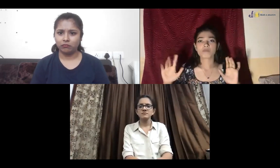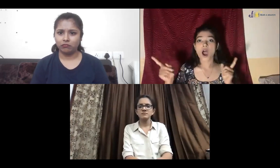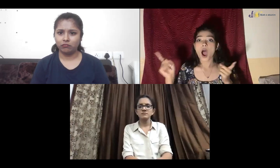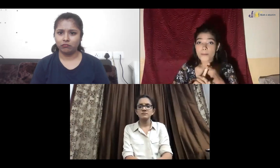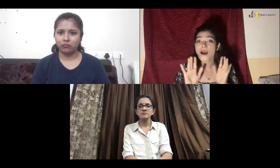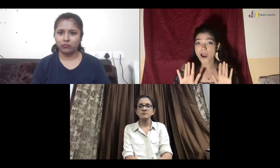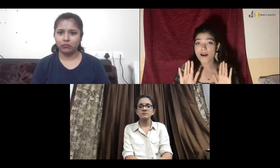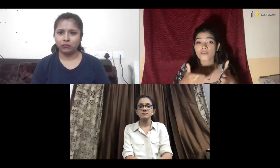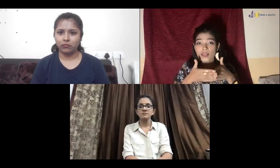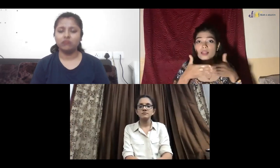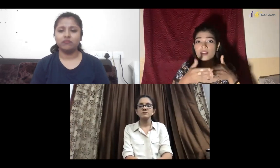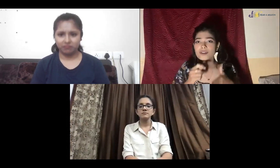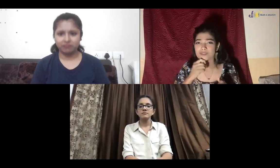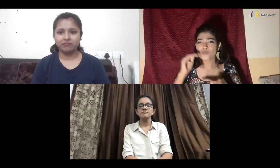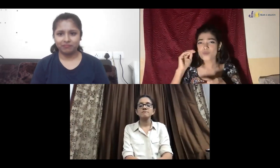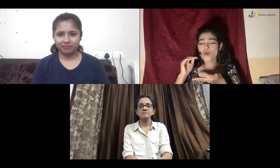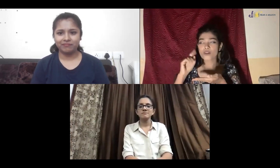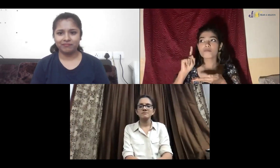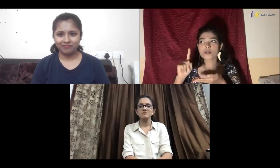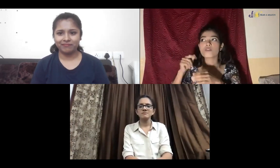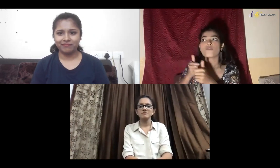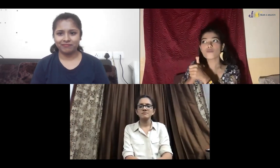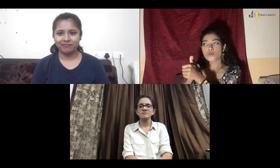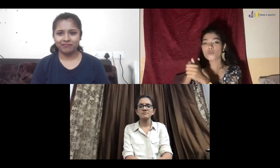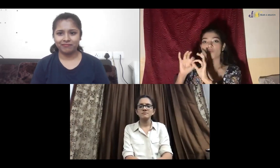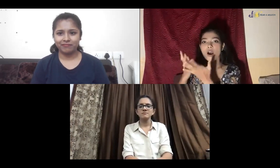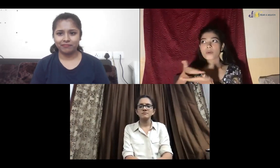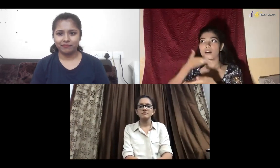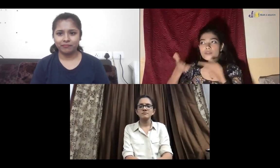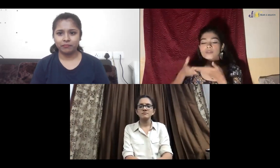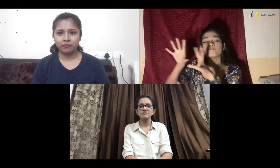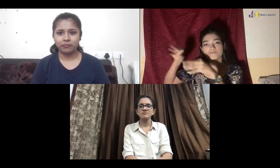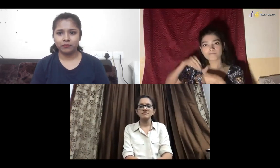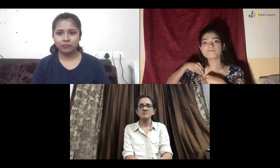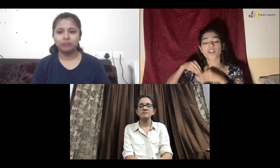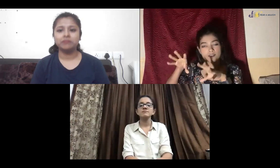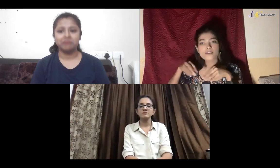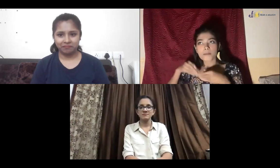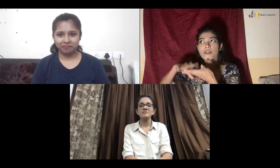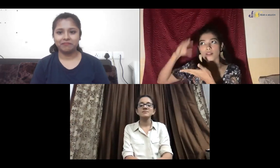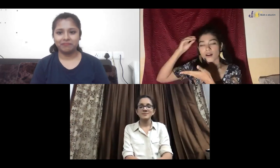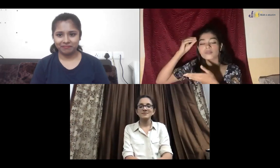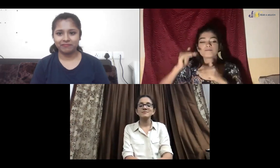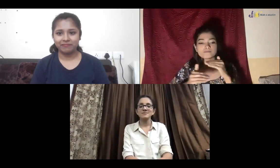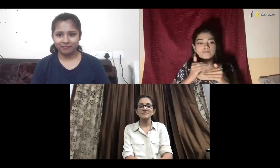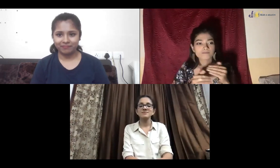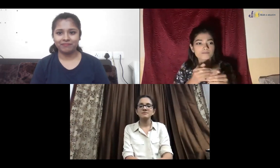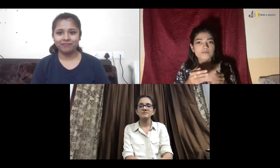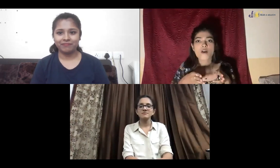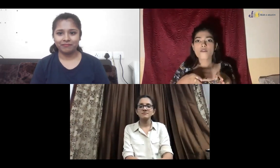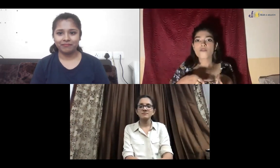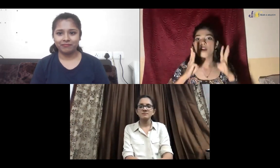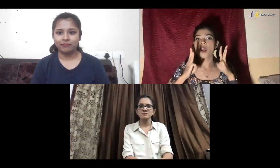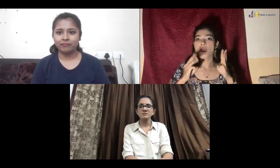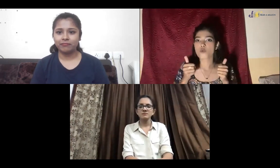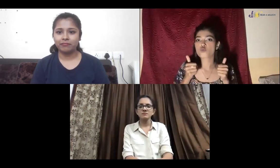just accept the things. There were some challenges also, but yeah, I followed my mother. I